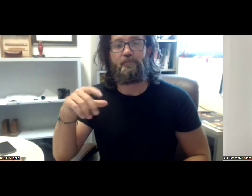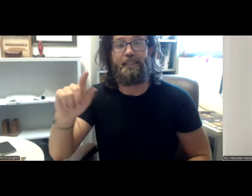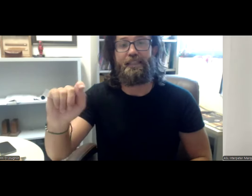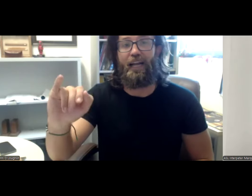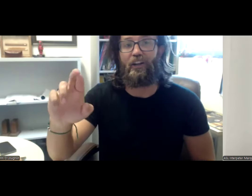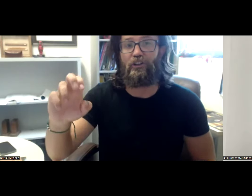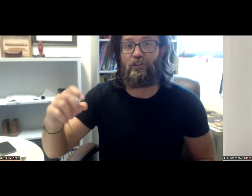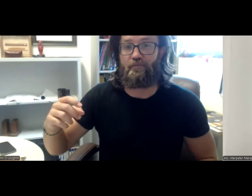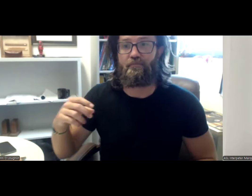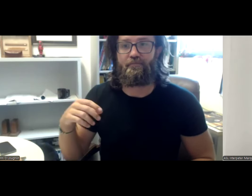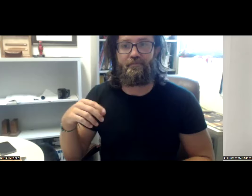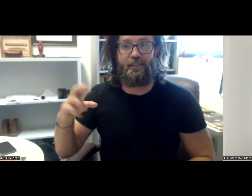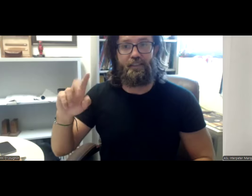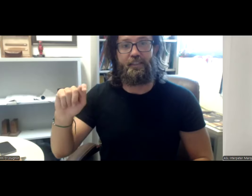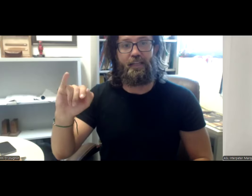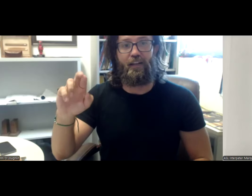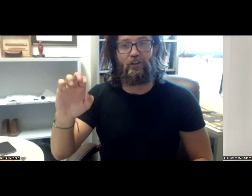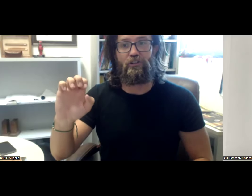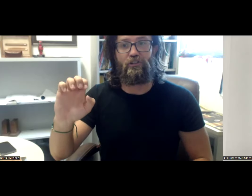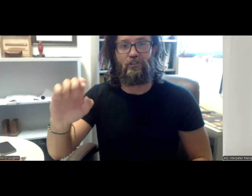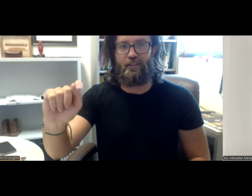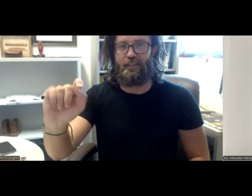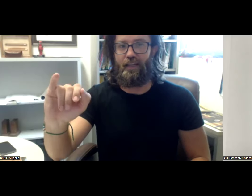I'll give you one example of this.